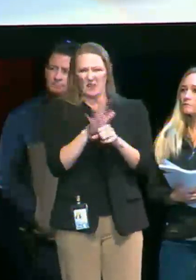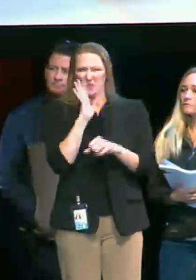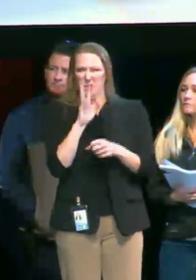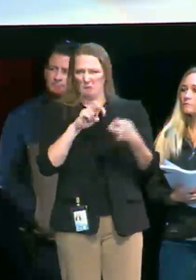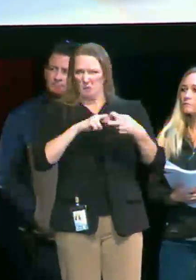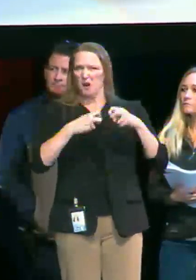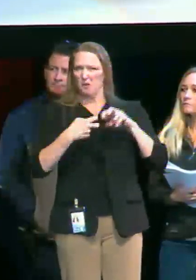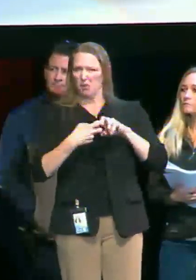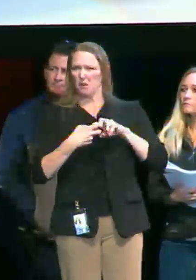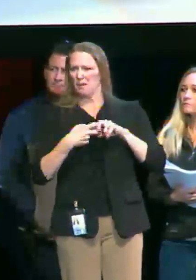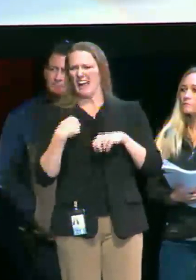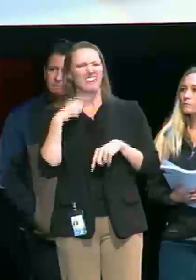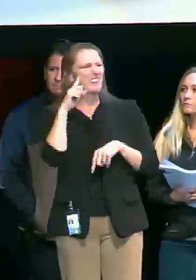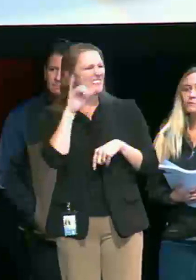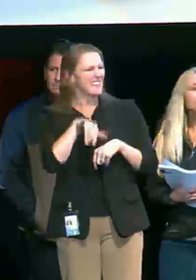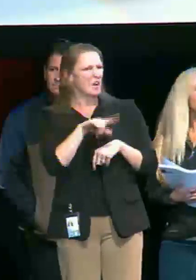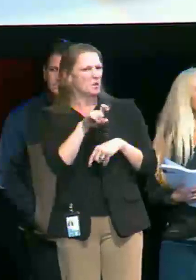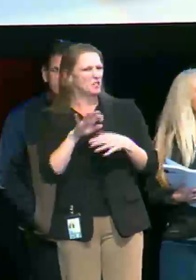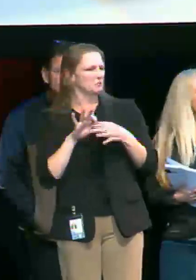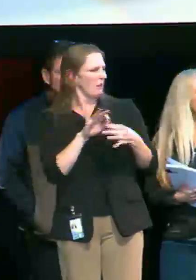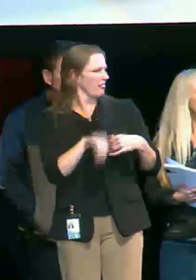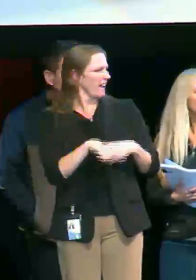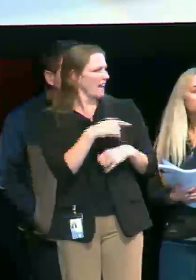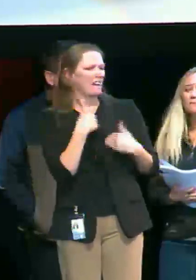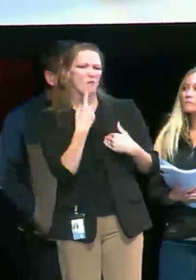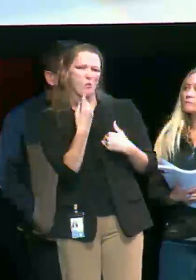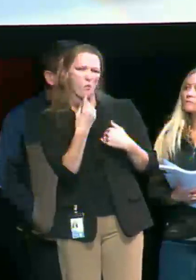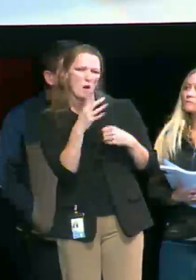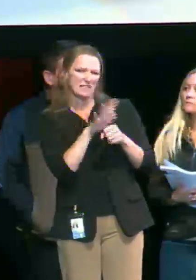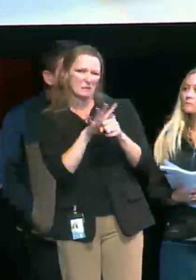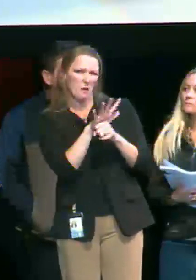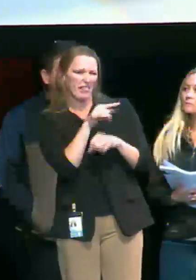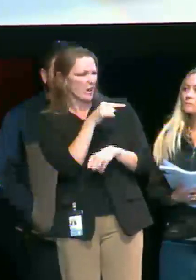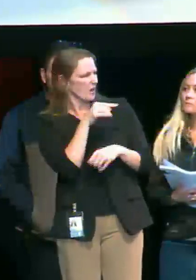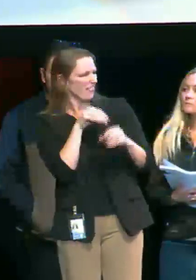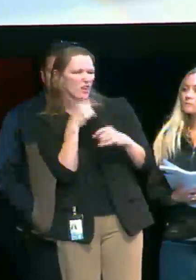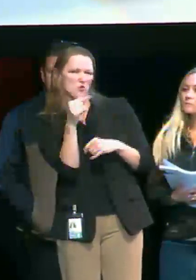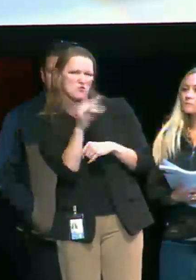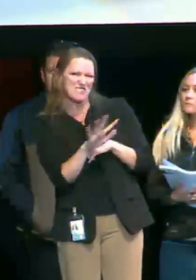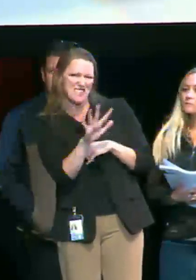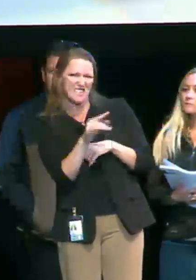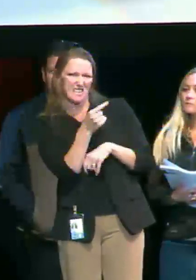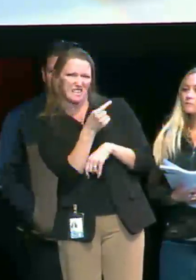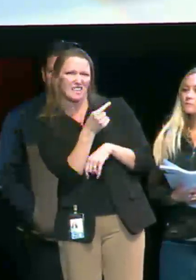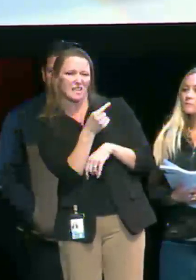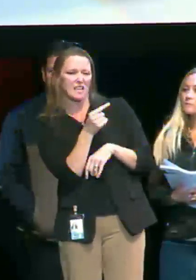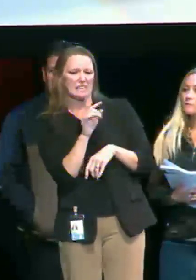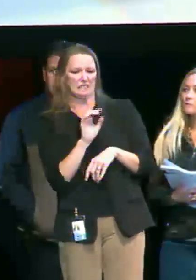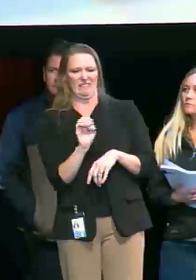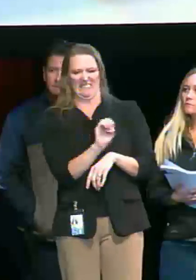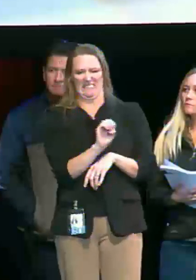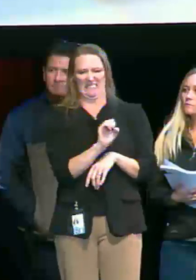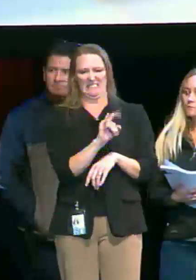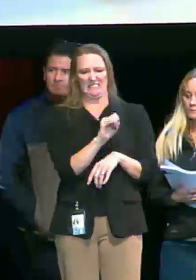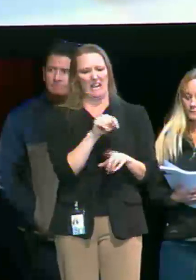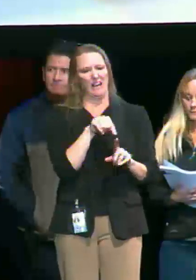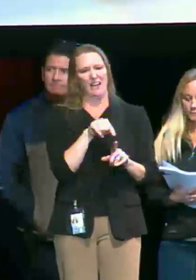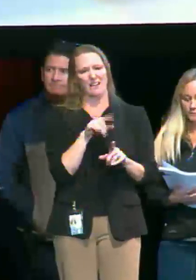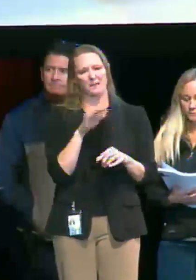and I think that's maybe what this question is referring to. There's one small pocket of that green area that is on the east side